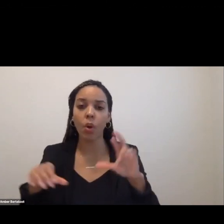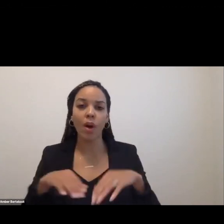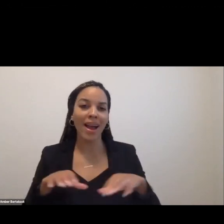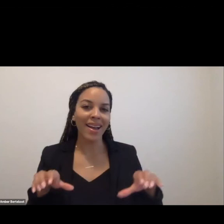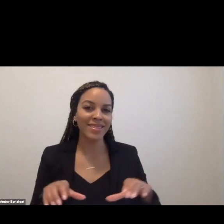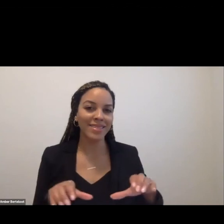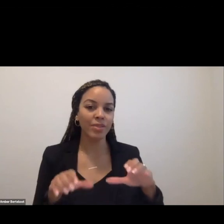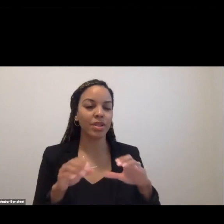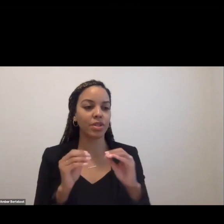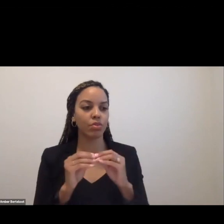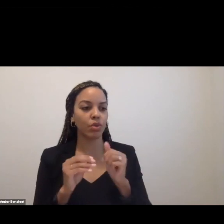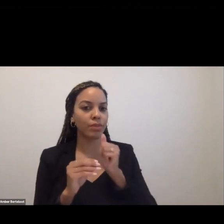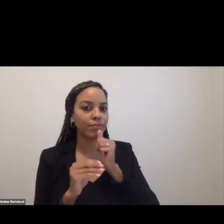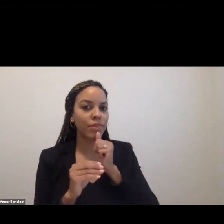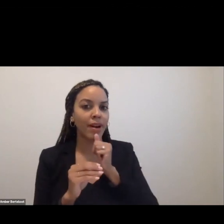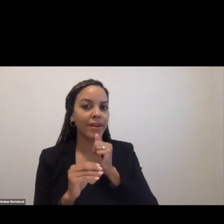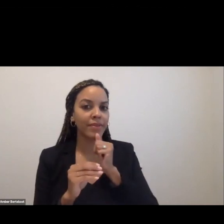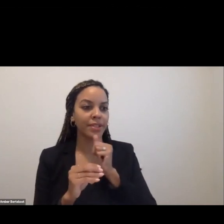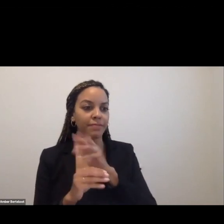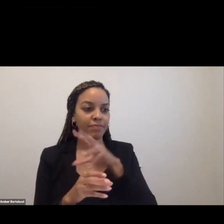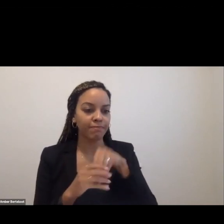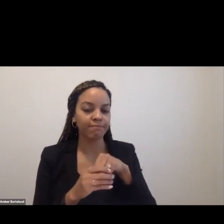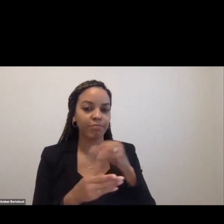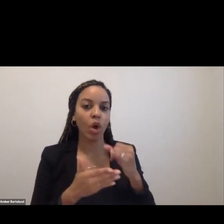of private patrons of the arts.